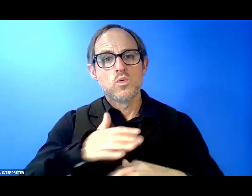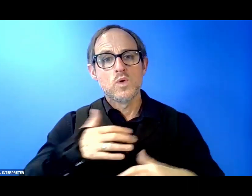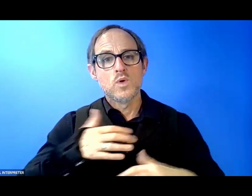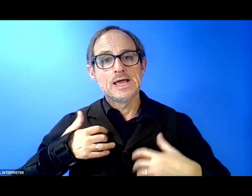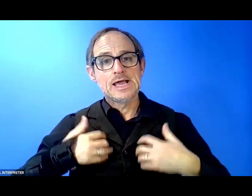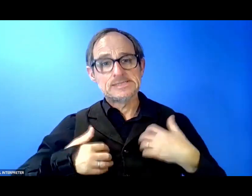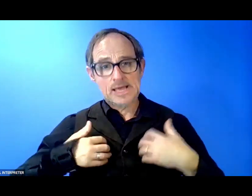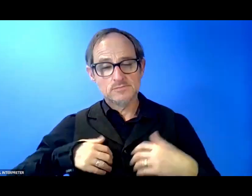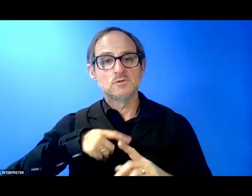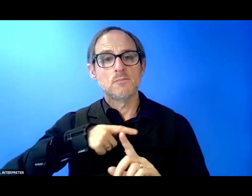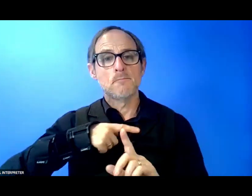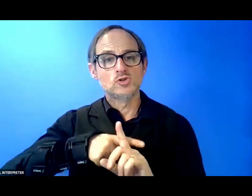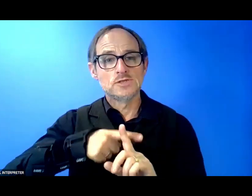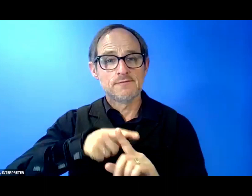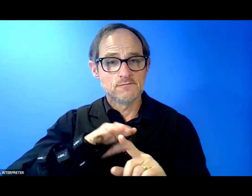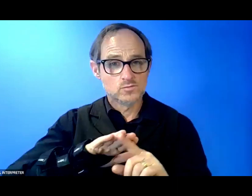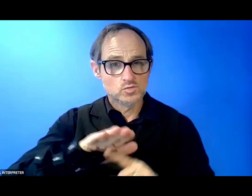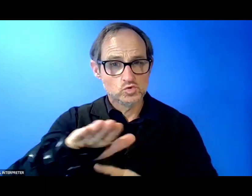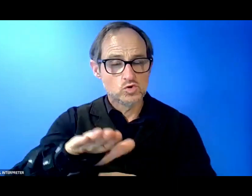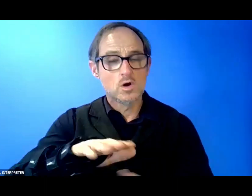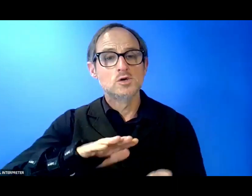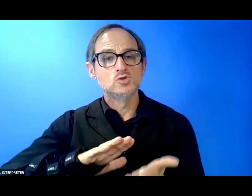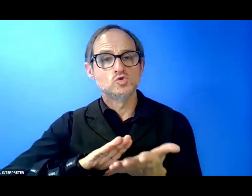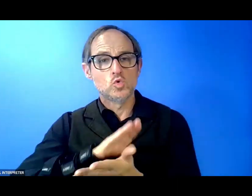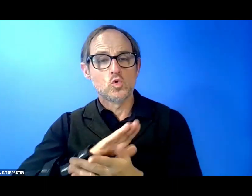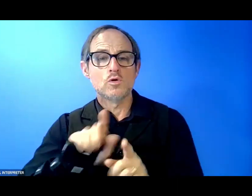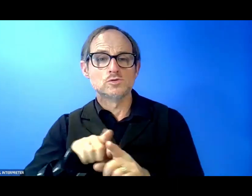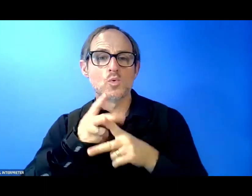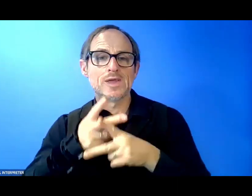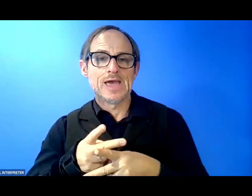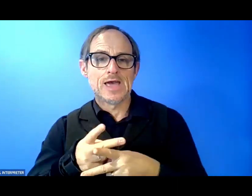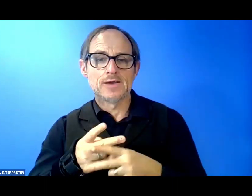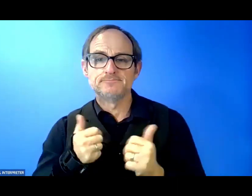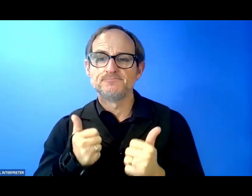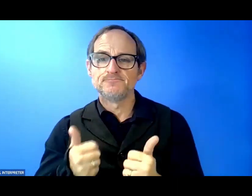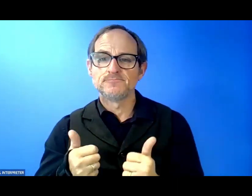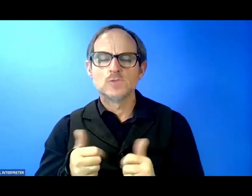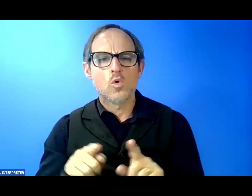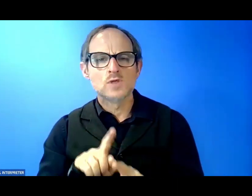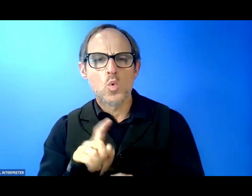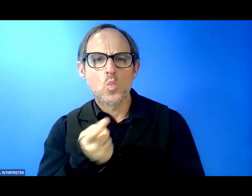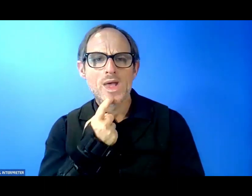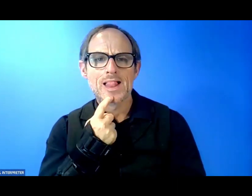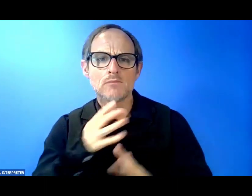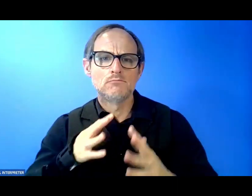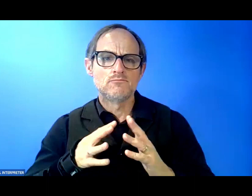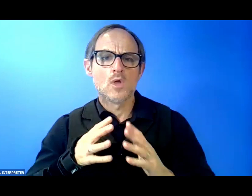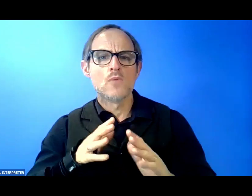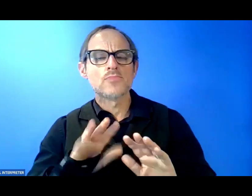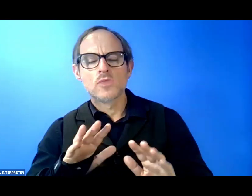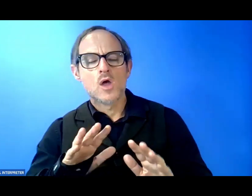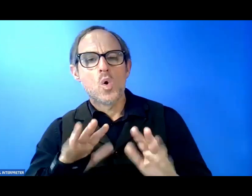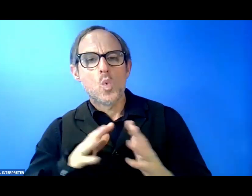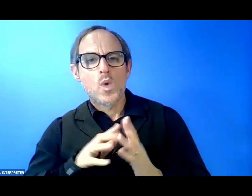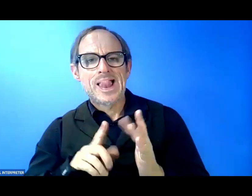joy, and care. I love that one word. That was great. And Will, kudos for you. You were a brilliant